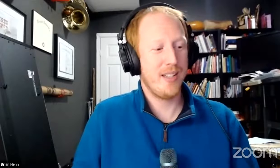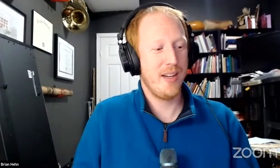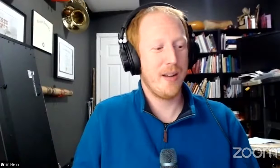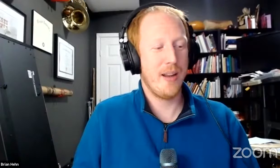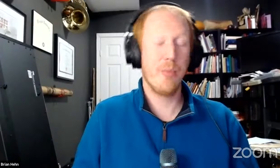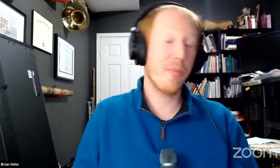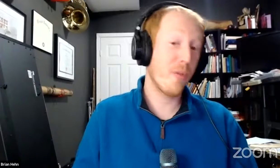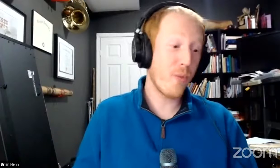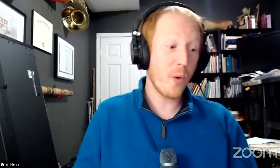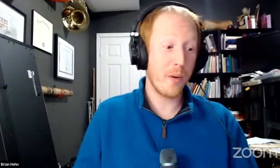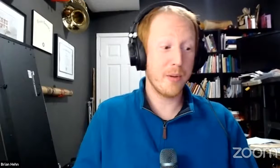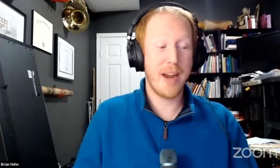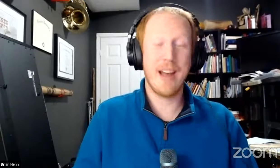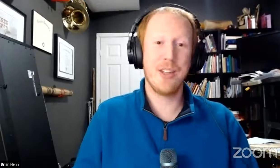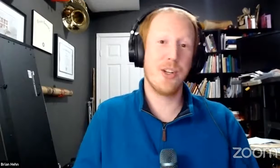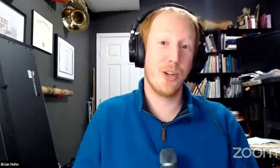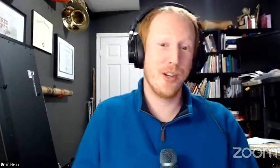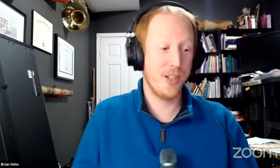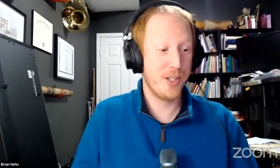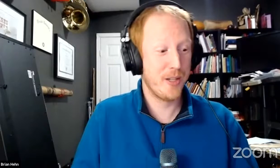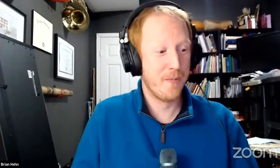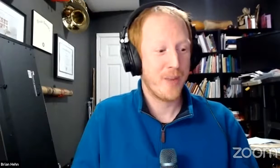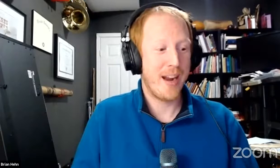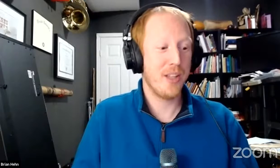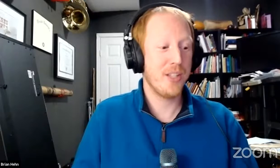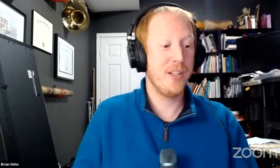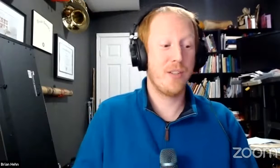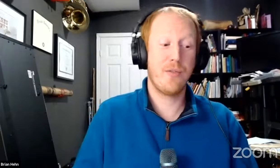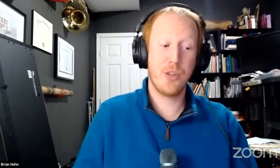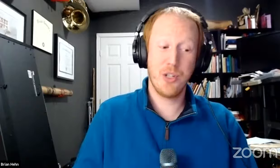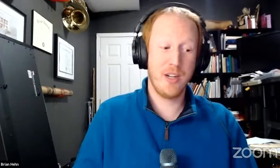CDC foretold, when